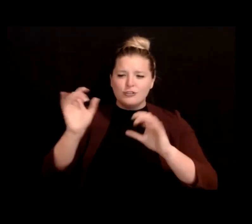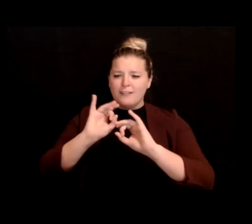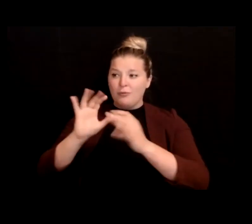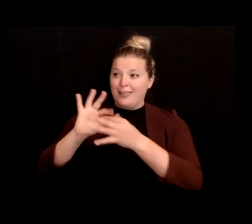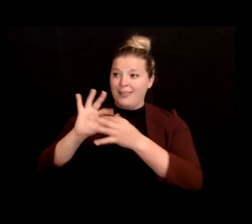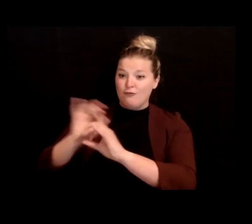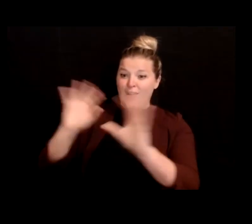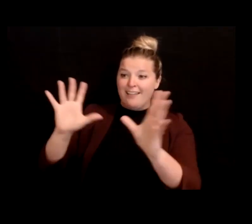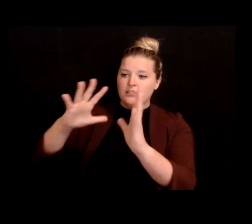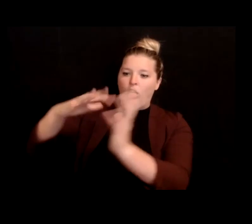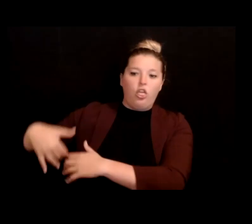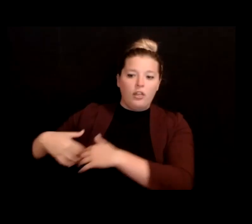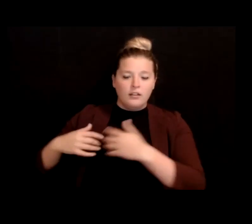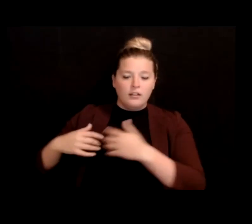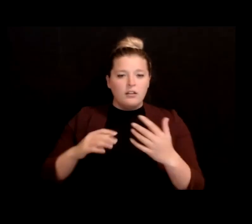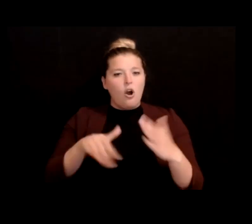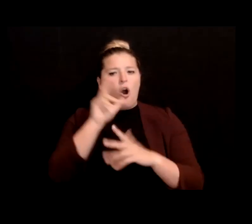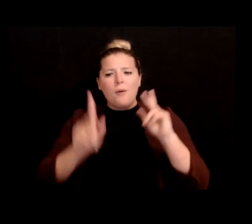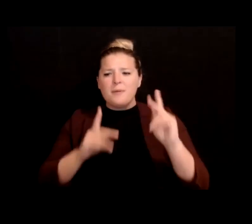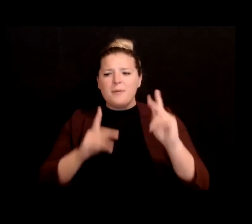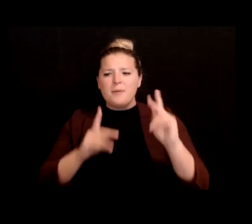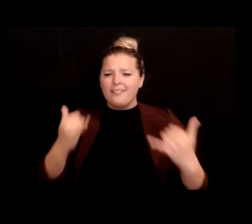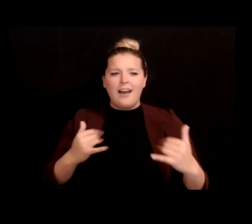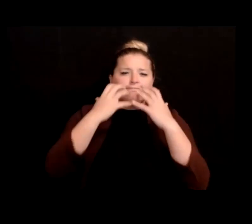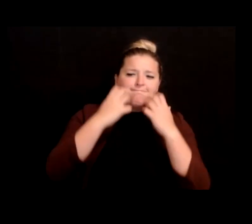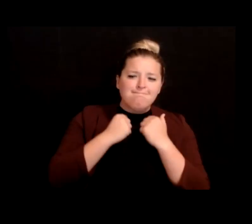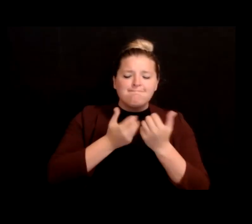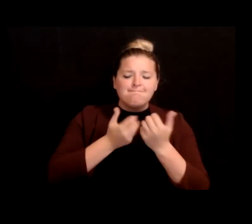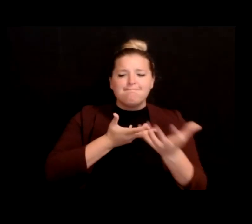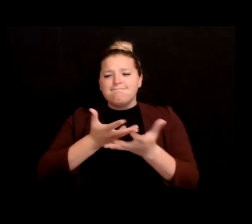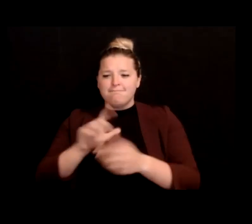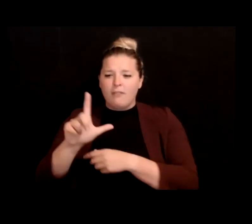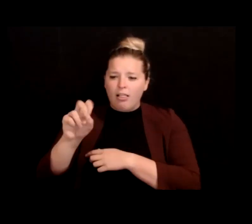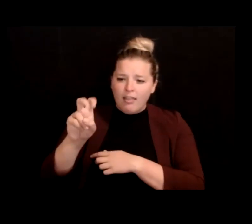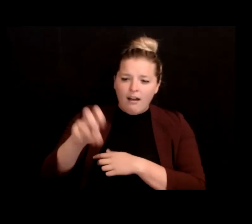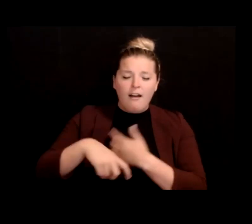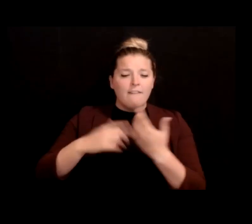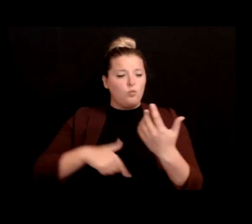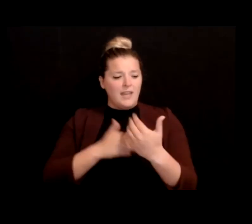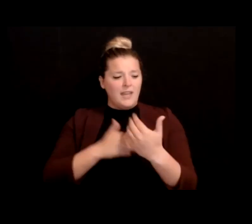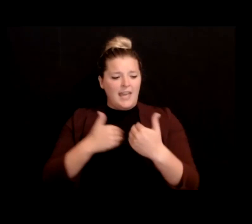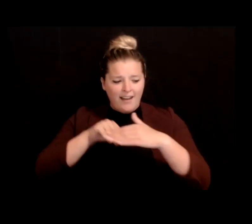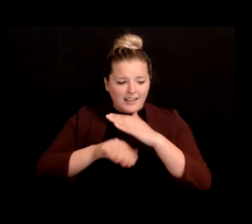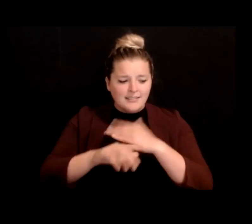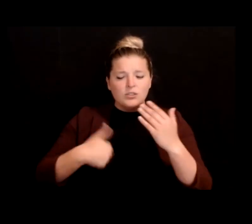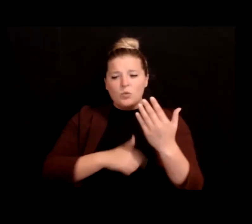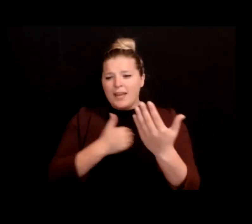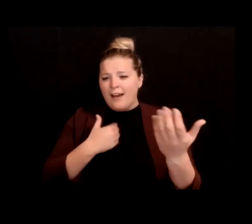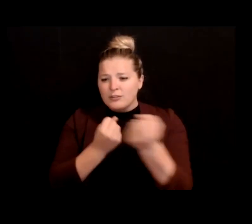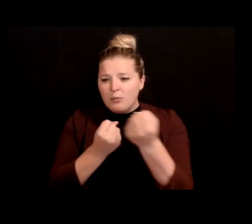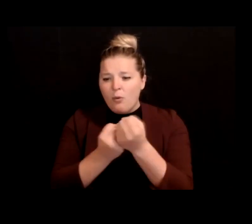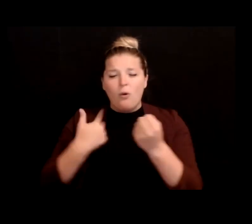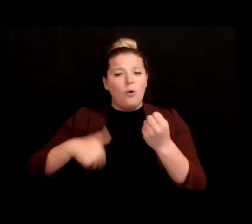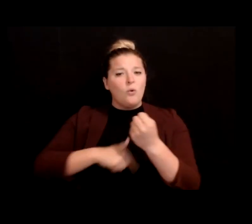held with love and care, where we all have access, where we all have support, where we are valued as